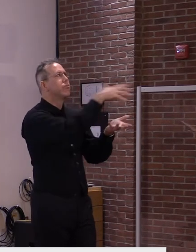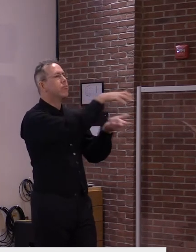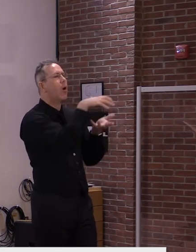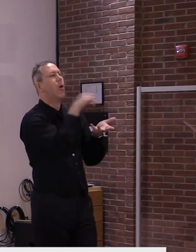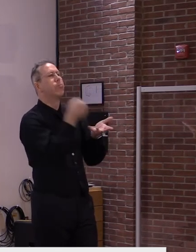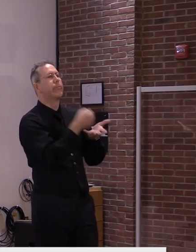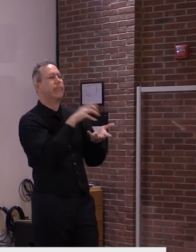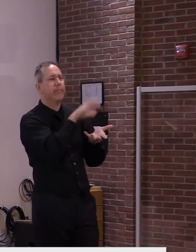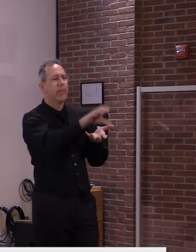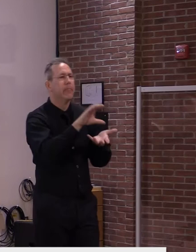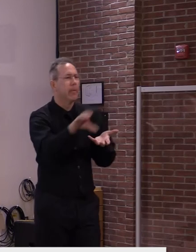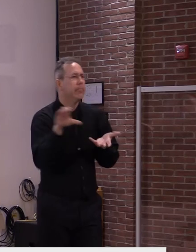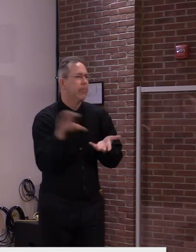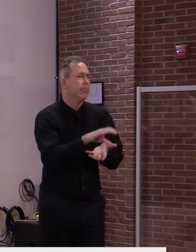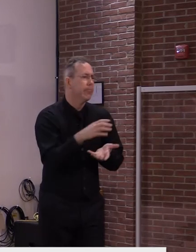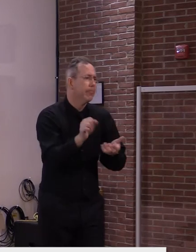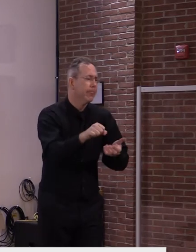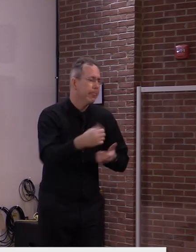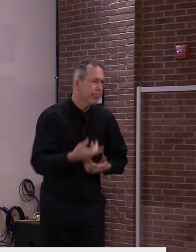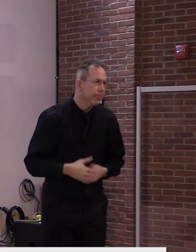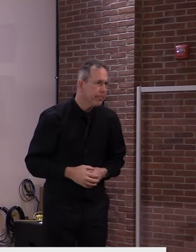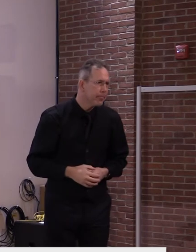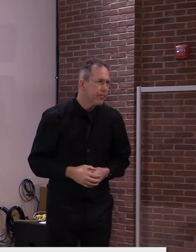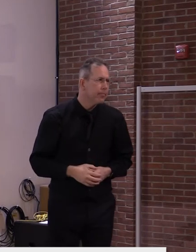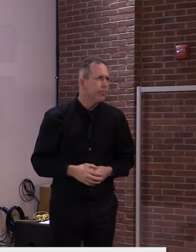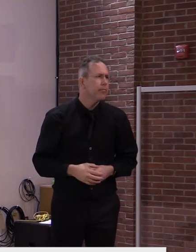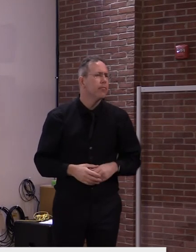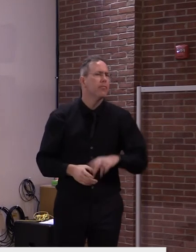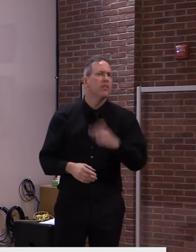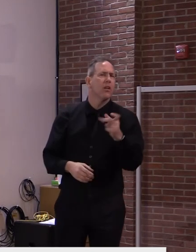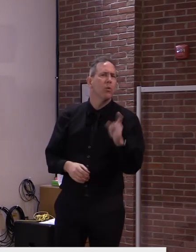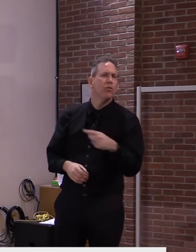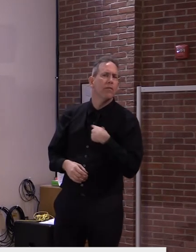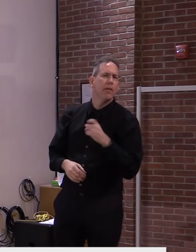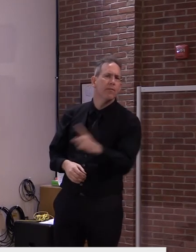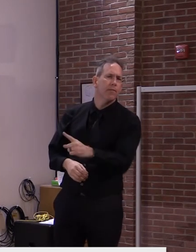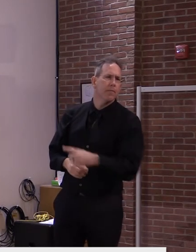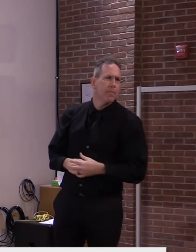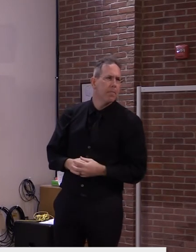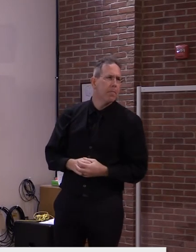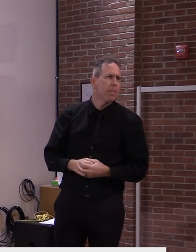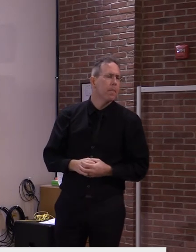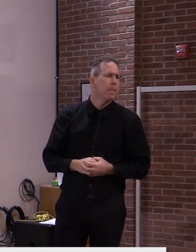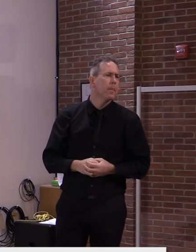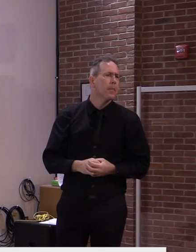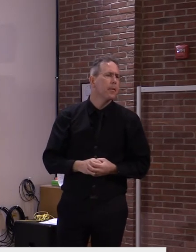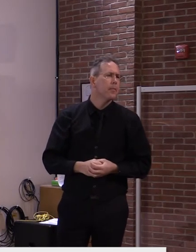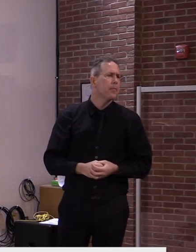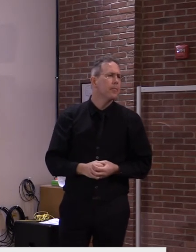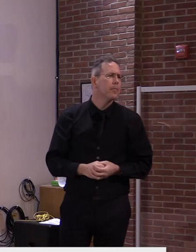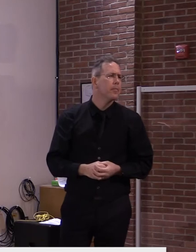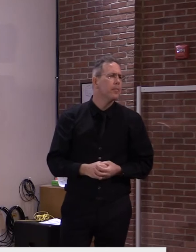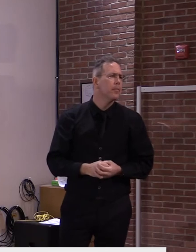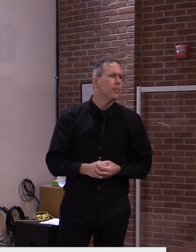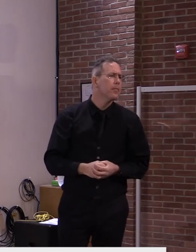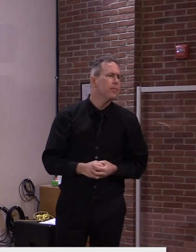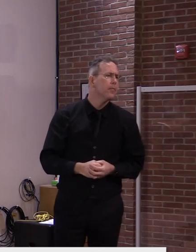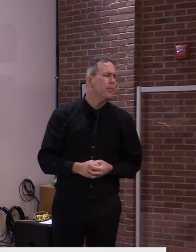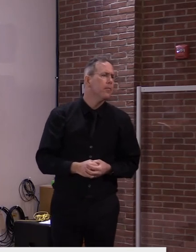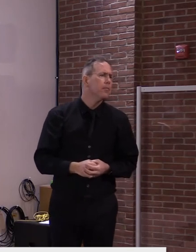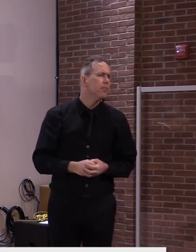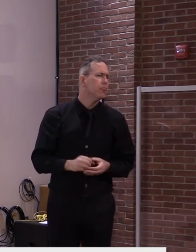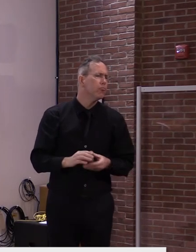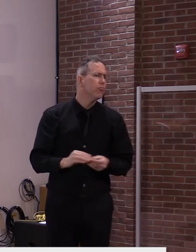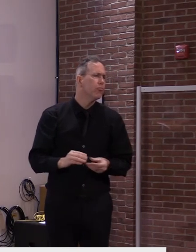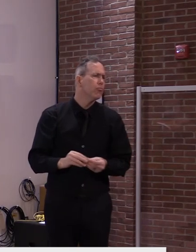Second, related question. You also mentioned that there was you're looking for an additional. Was I correct